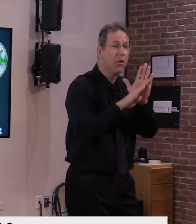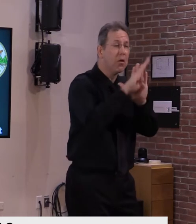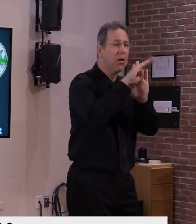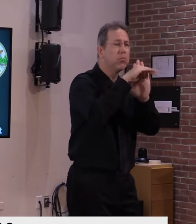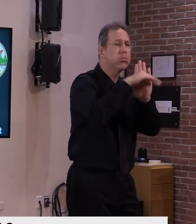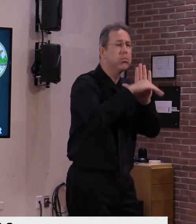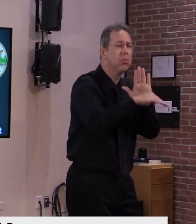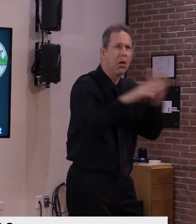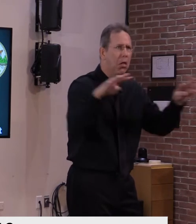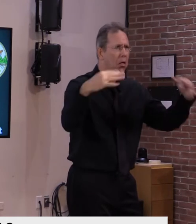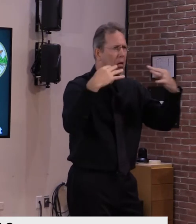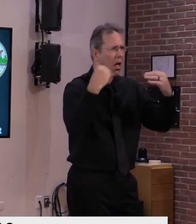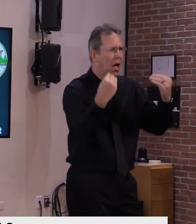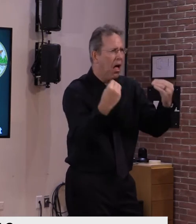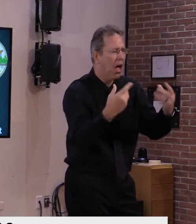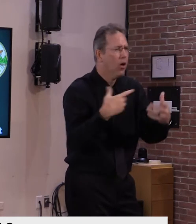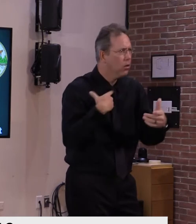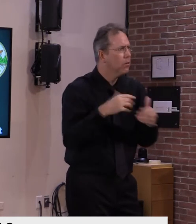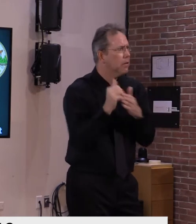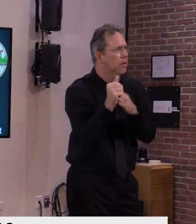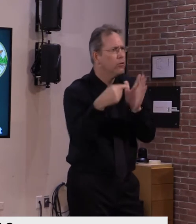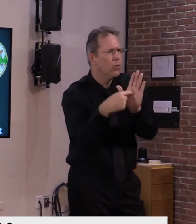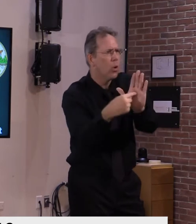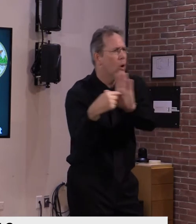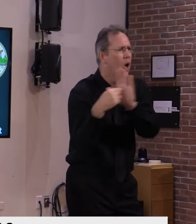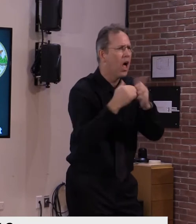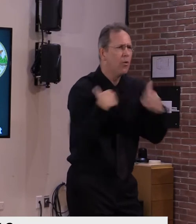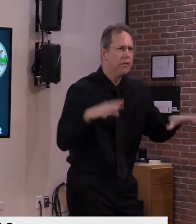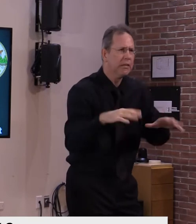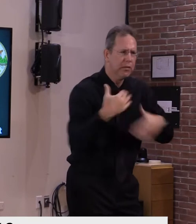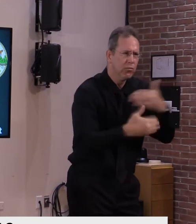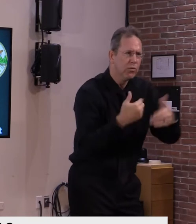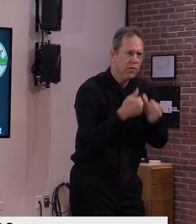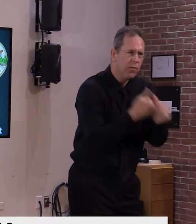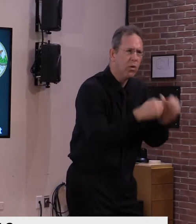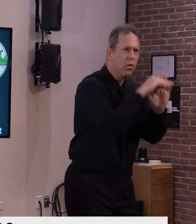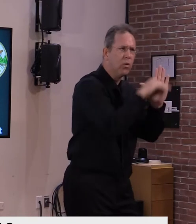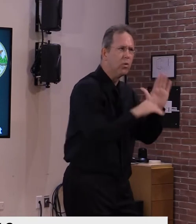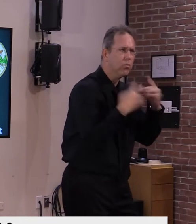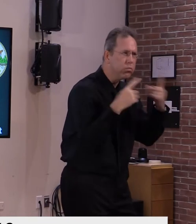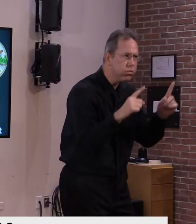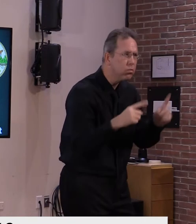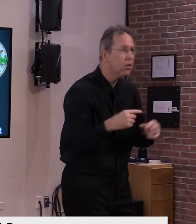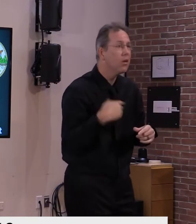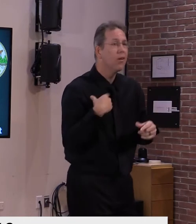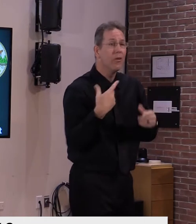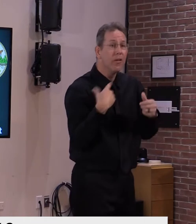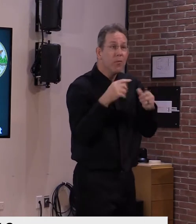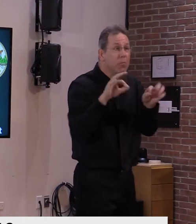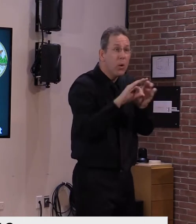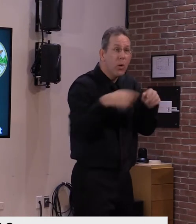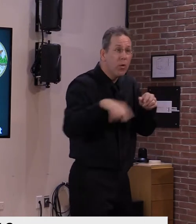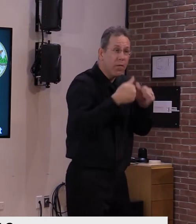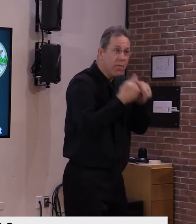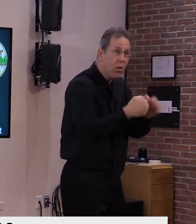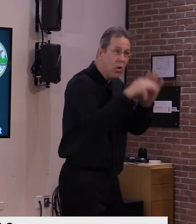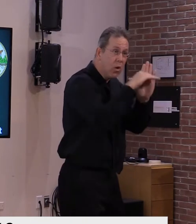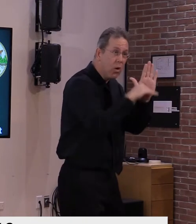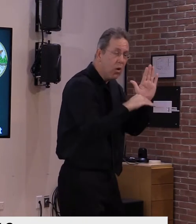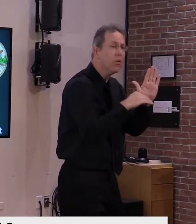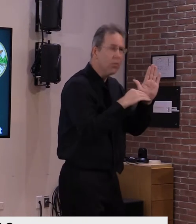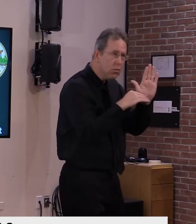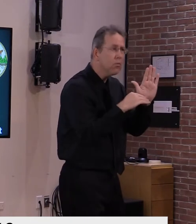That means paying attention to the guidance in order to slow the spread of the virus, save lives, and keep